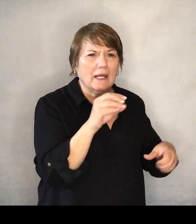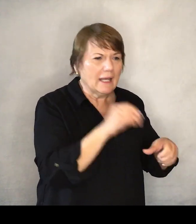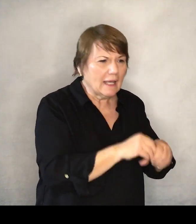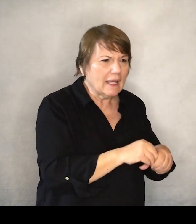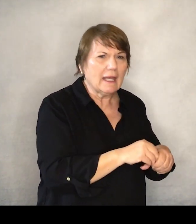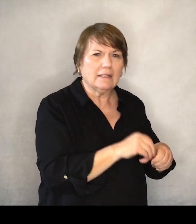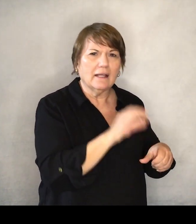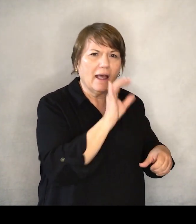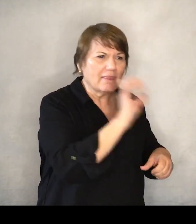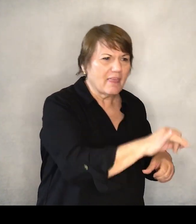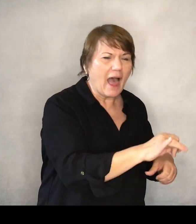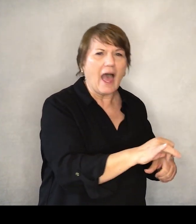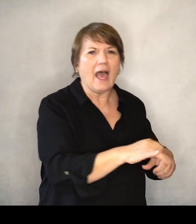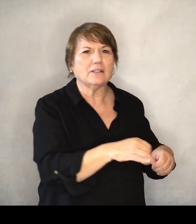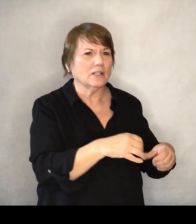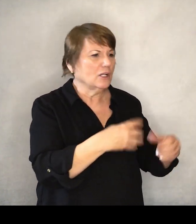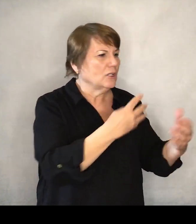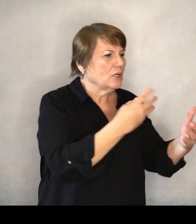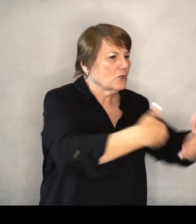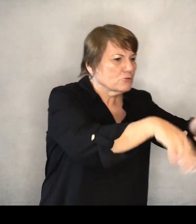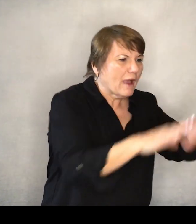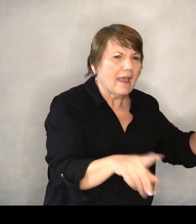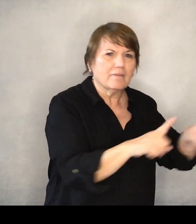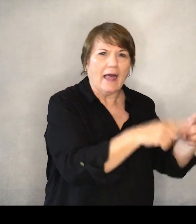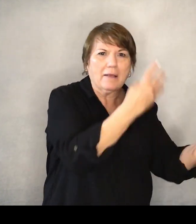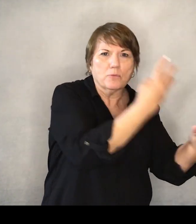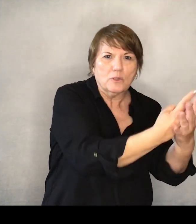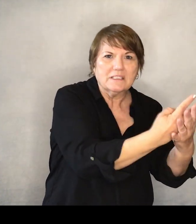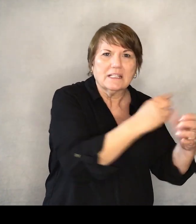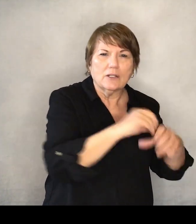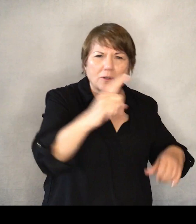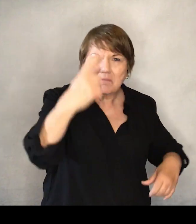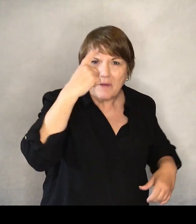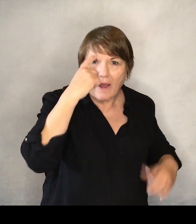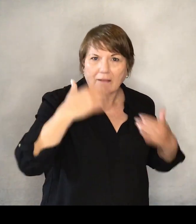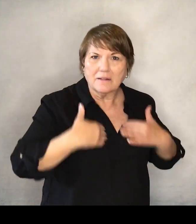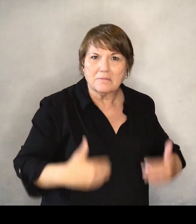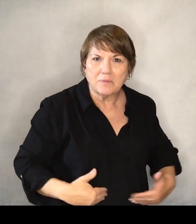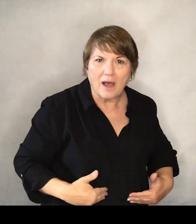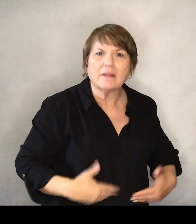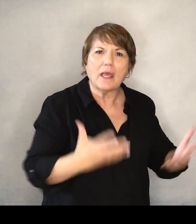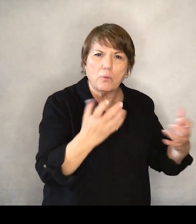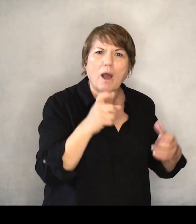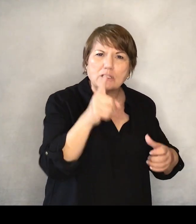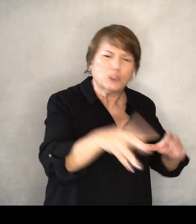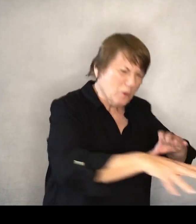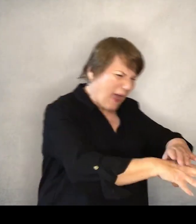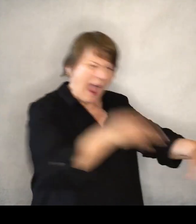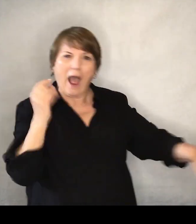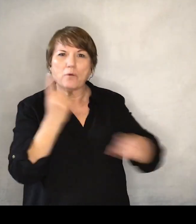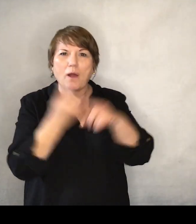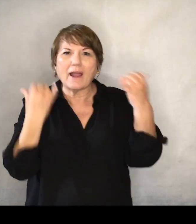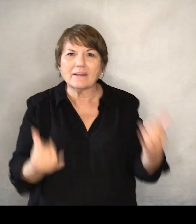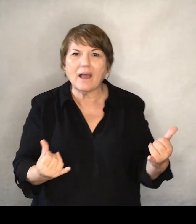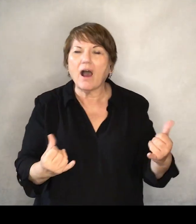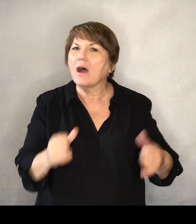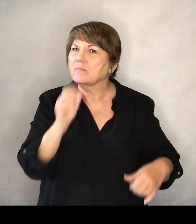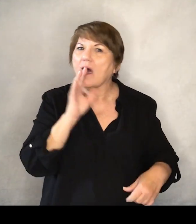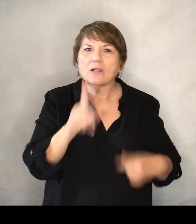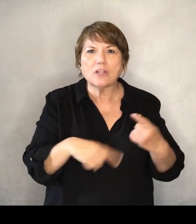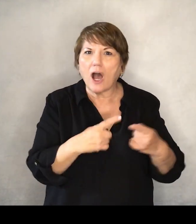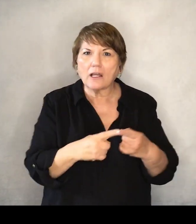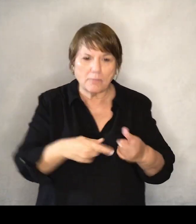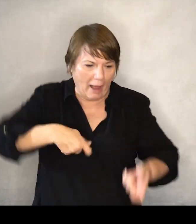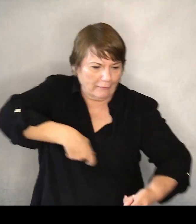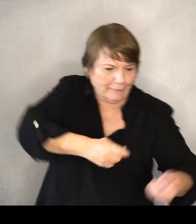have dug or are digging for yourself right now. And by graves, I'm not referring to the literal